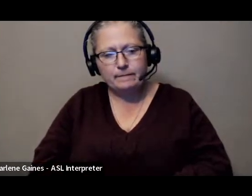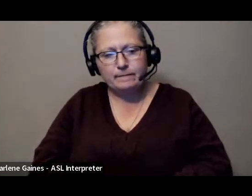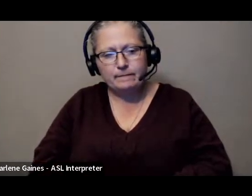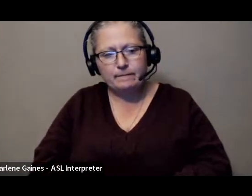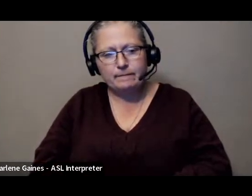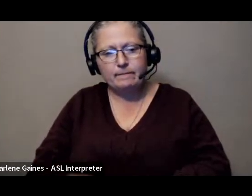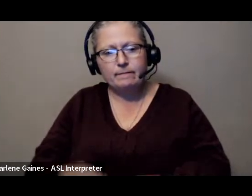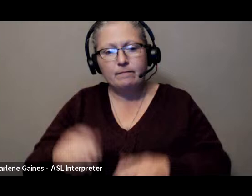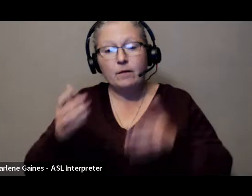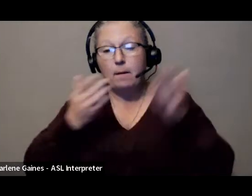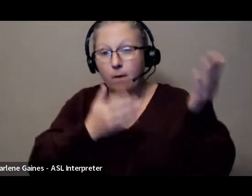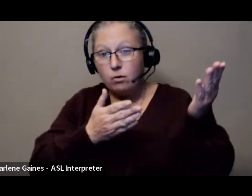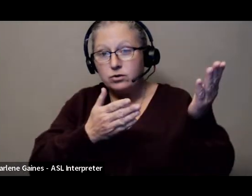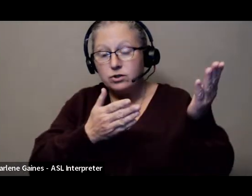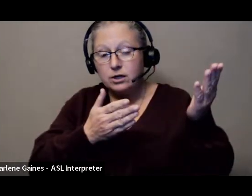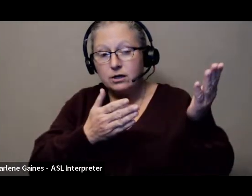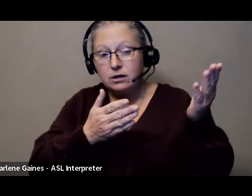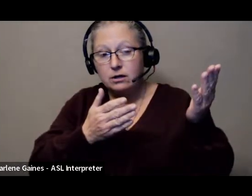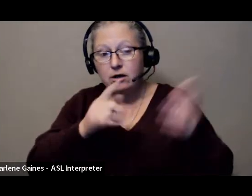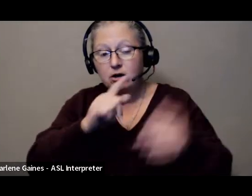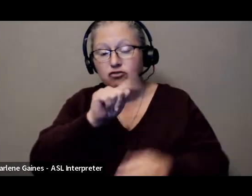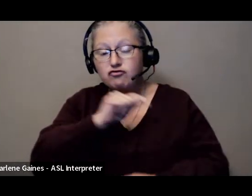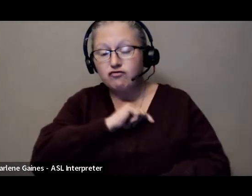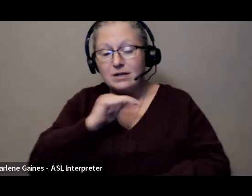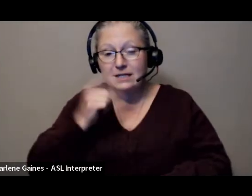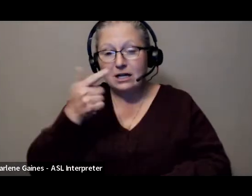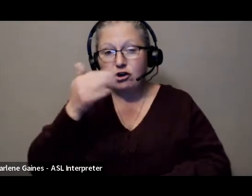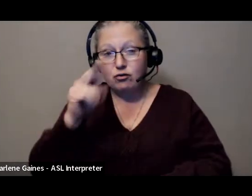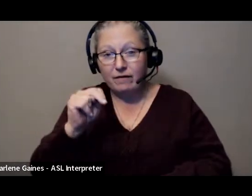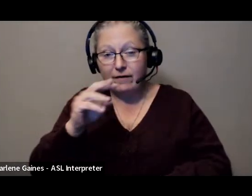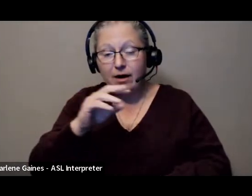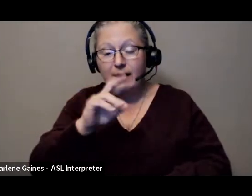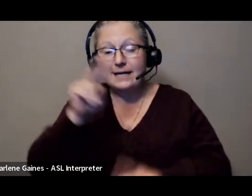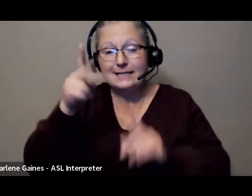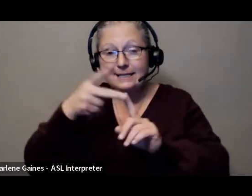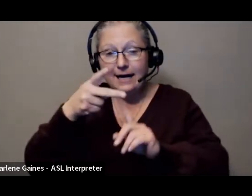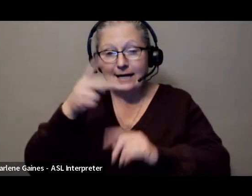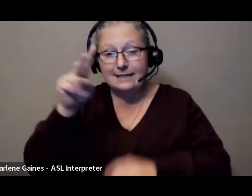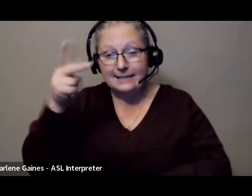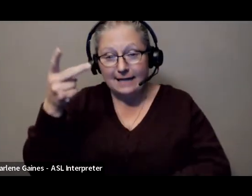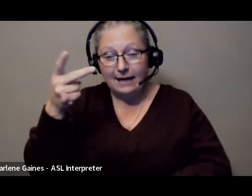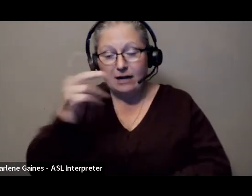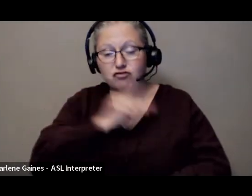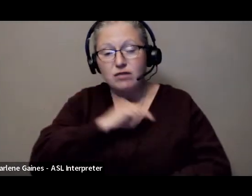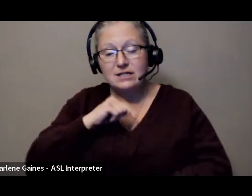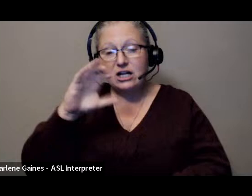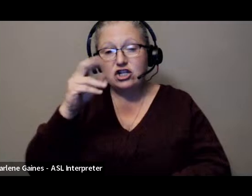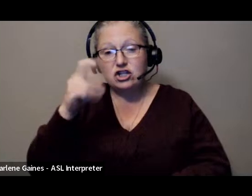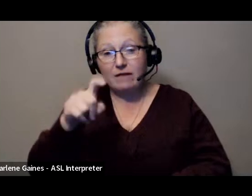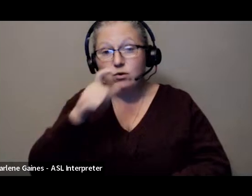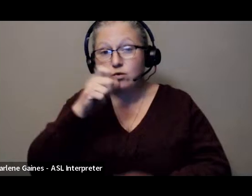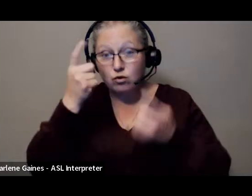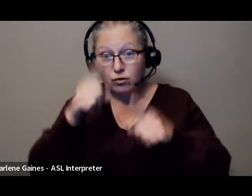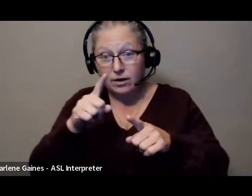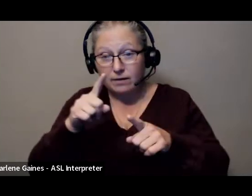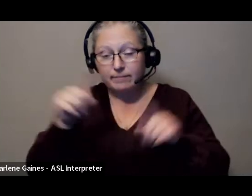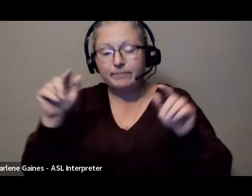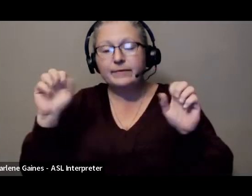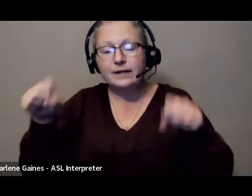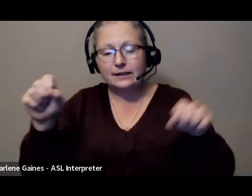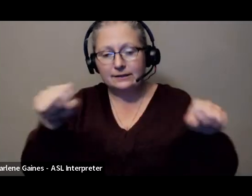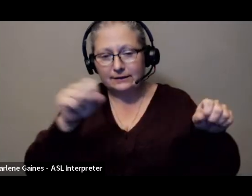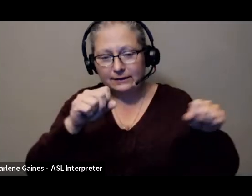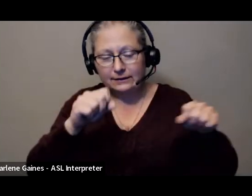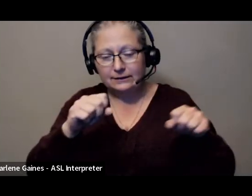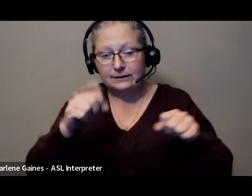All right, with the motion by trustee Griffin and the second by trustee Chavez, all those in favor? Aye. Aye.